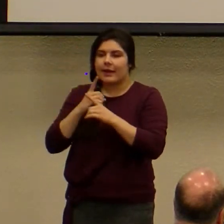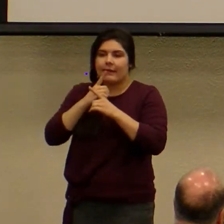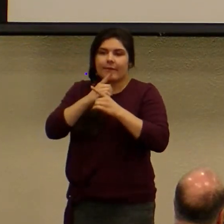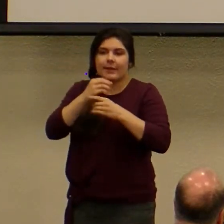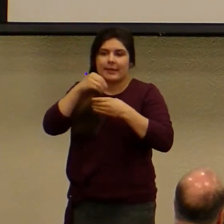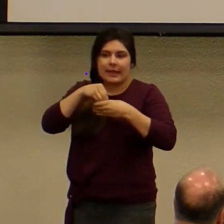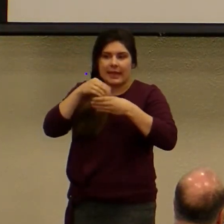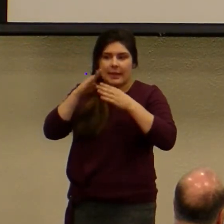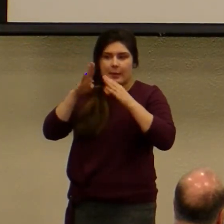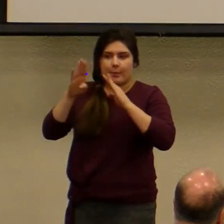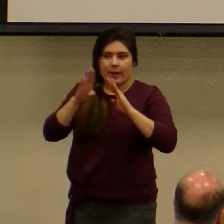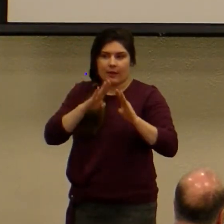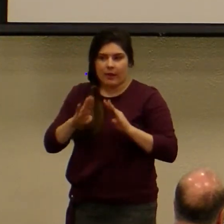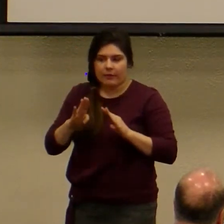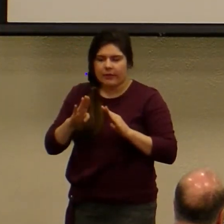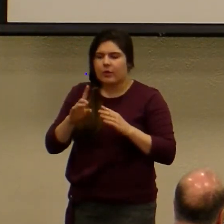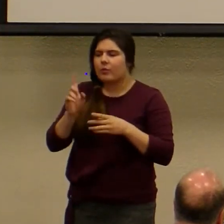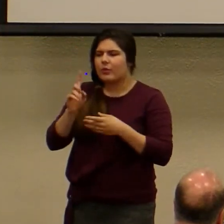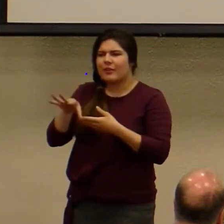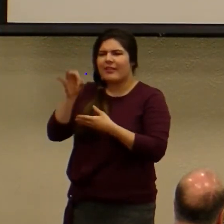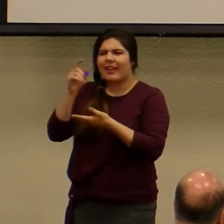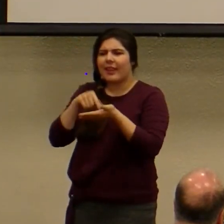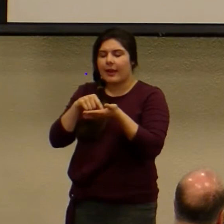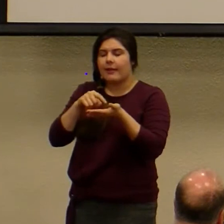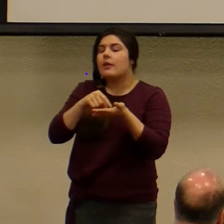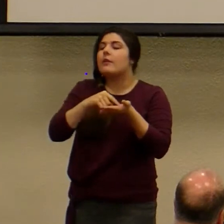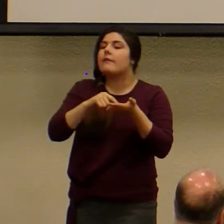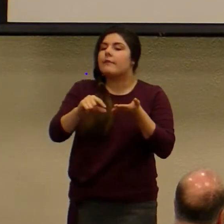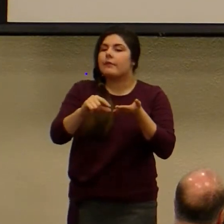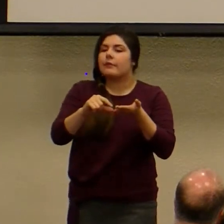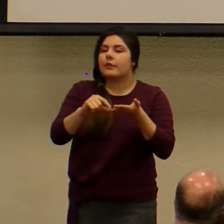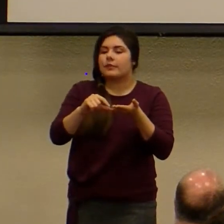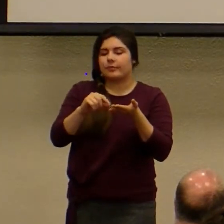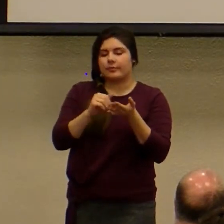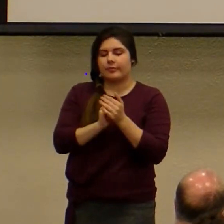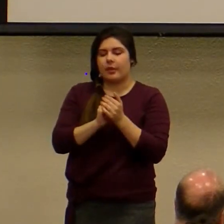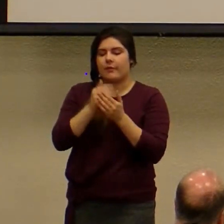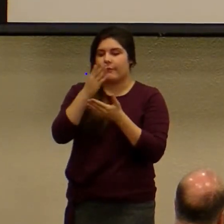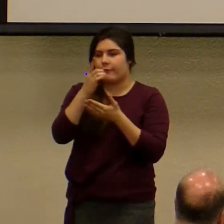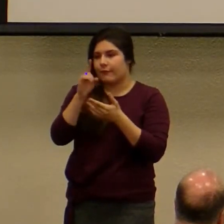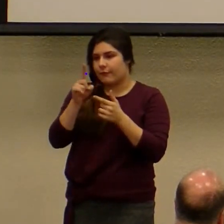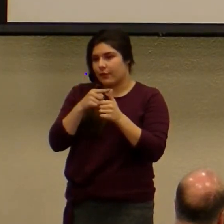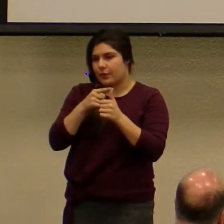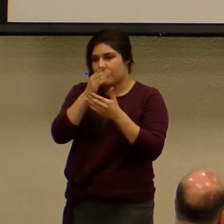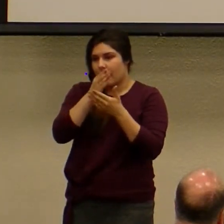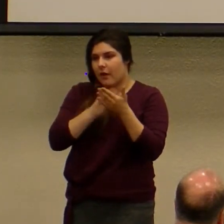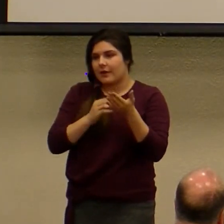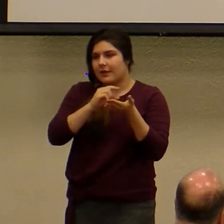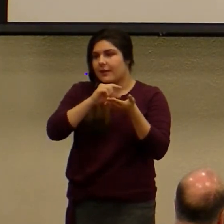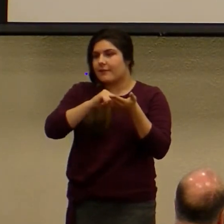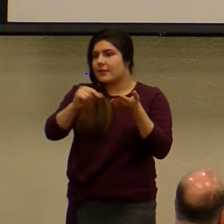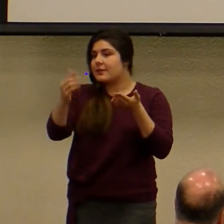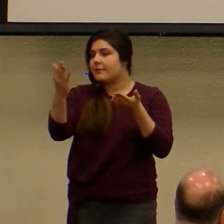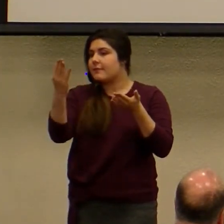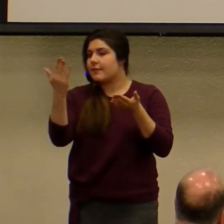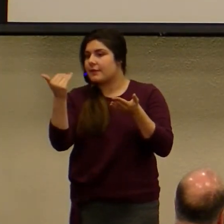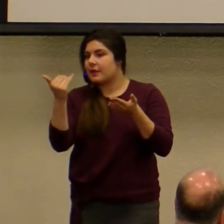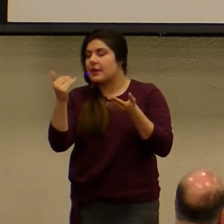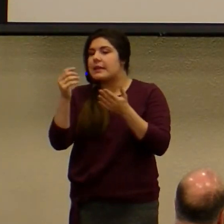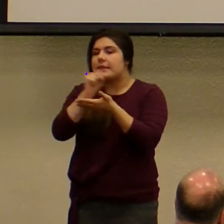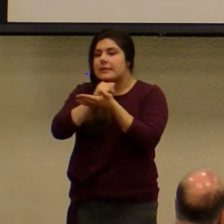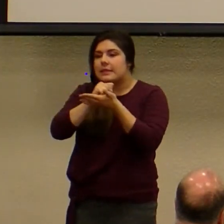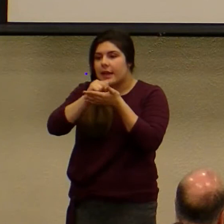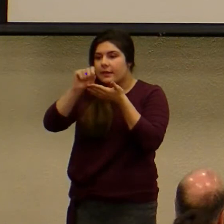manner. Where are you getting distinction in your mind? Look at the first clause of the text. Sanctify Christ. Verse 15. Sanctify